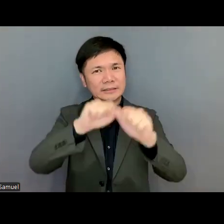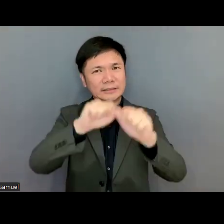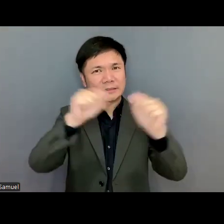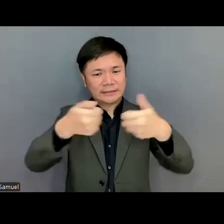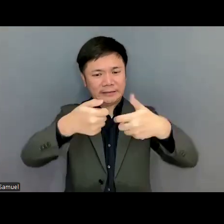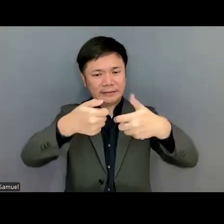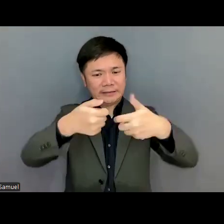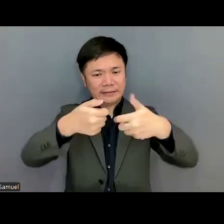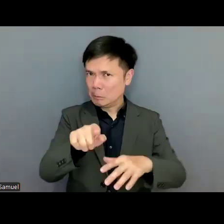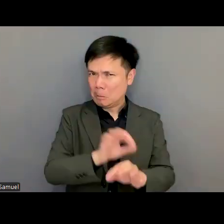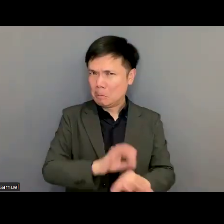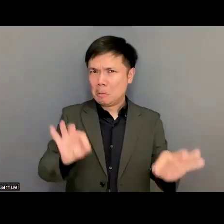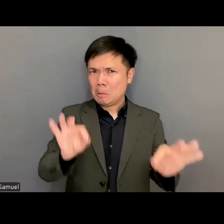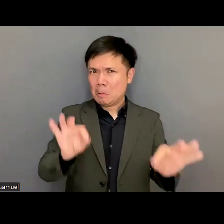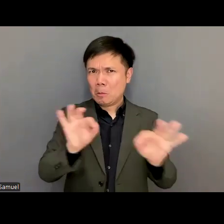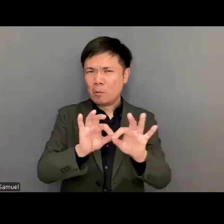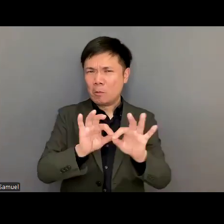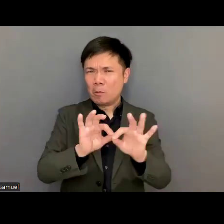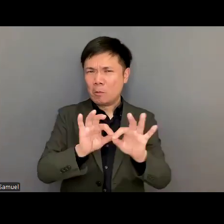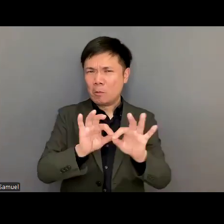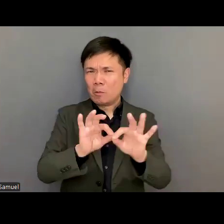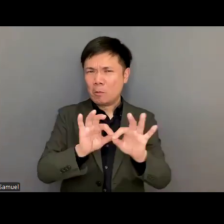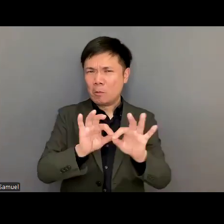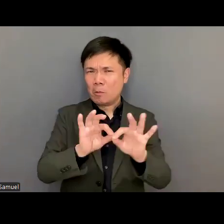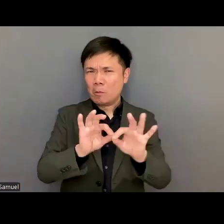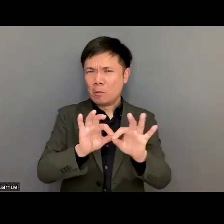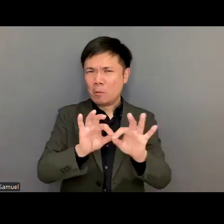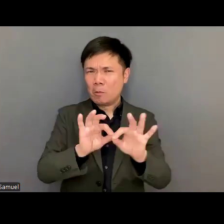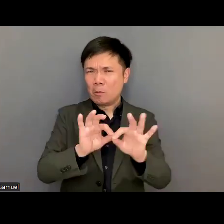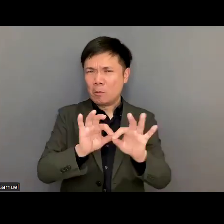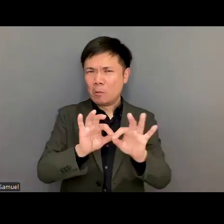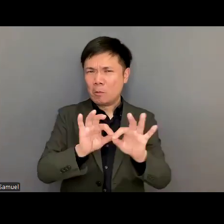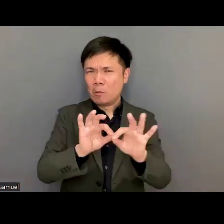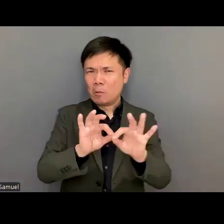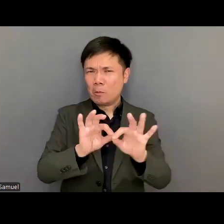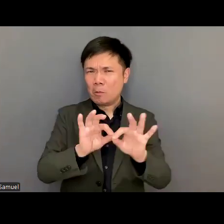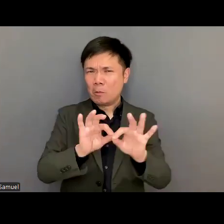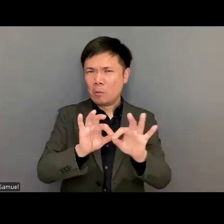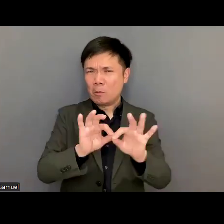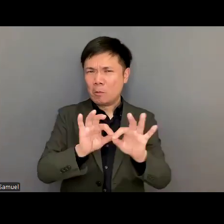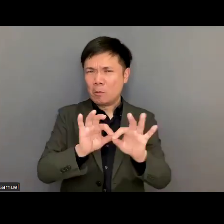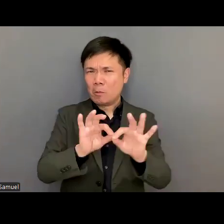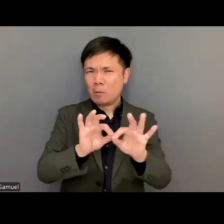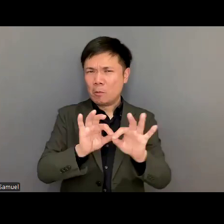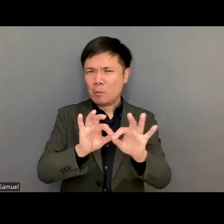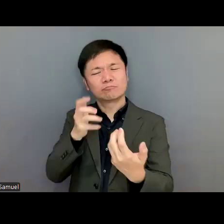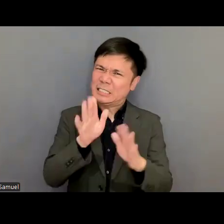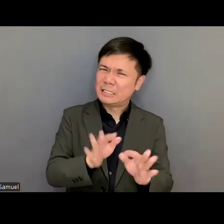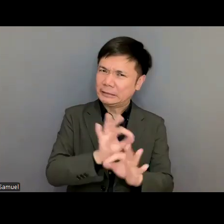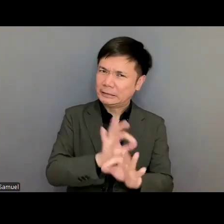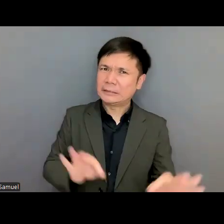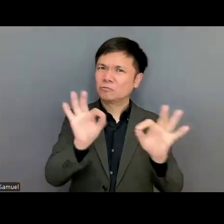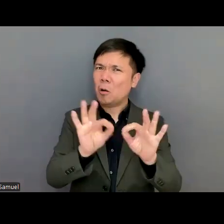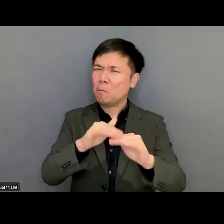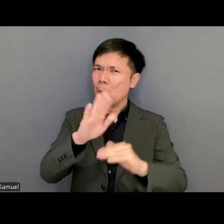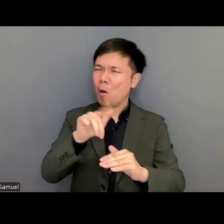it's not only accessibility, it's not only reasonable accommodation. It's very important to have this kind of support systems in place. It could be